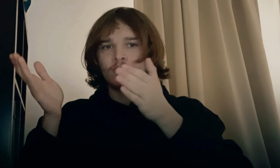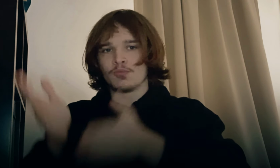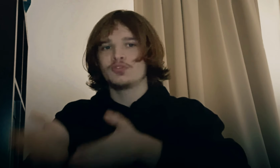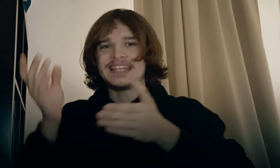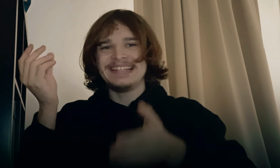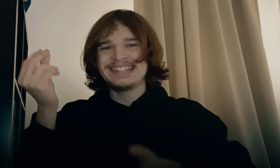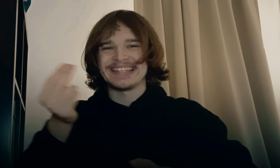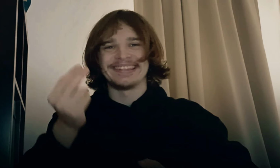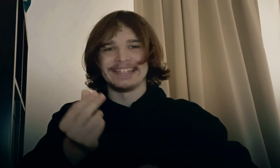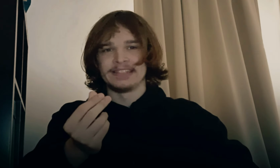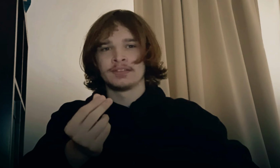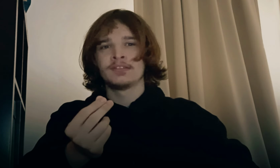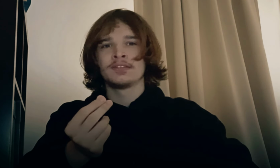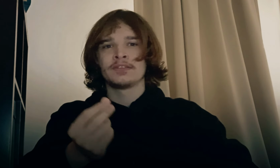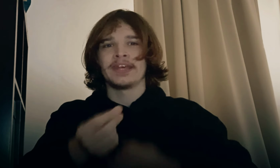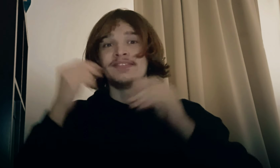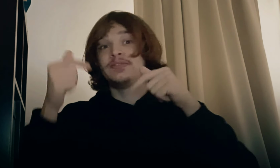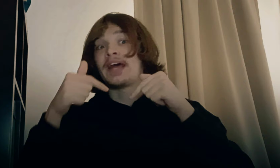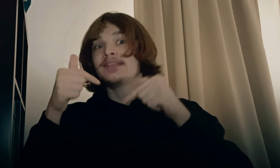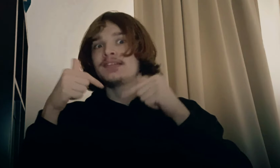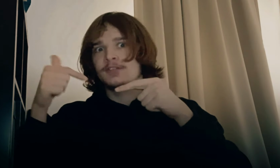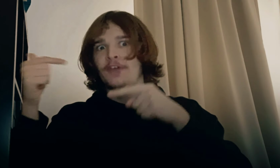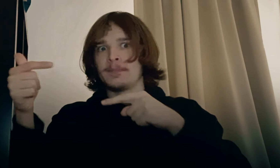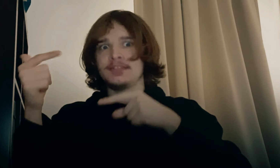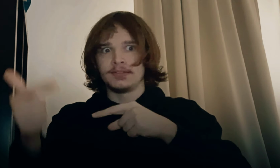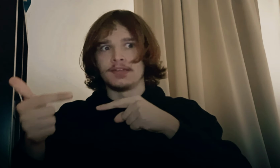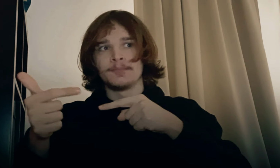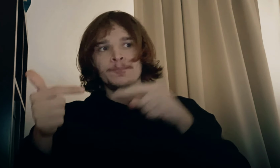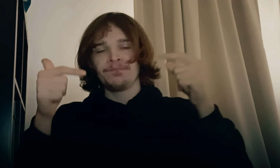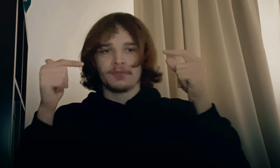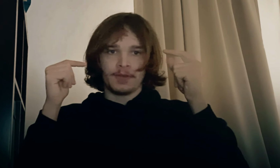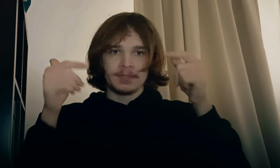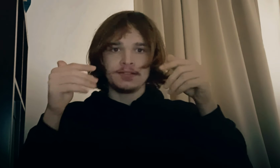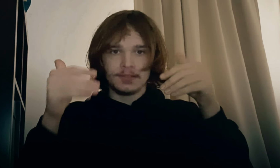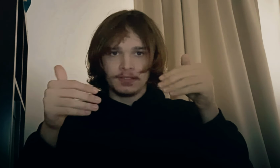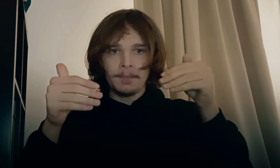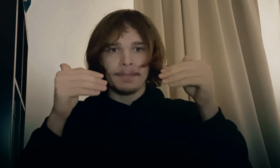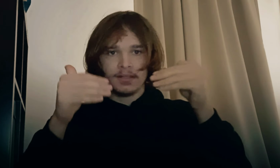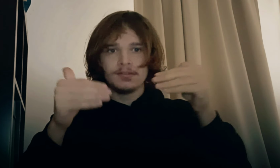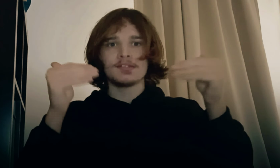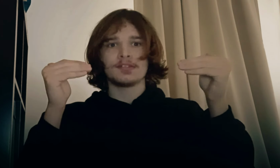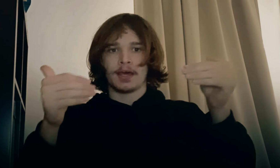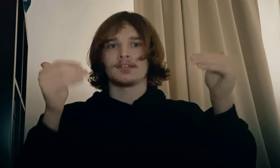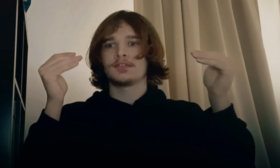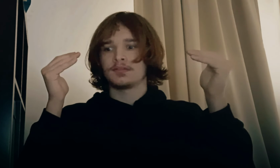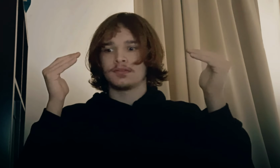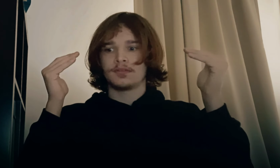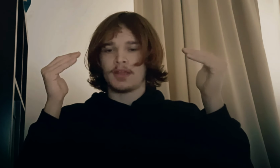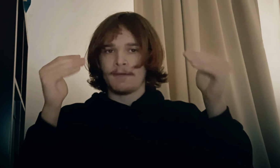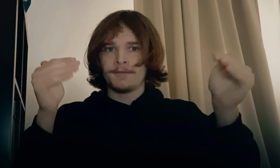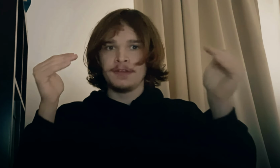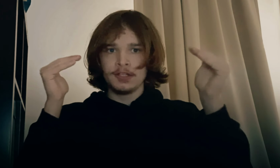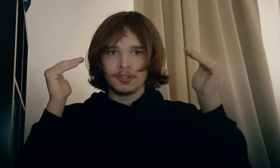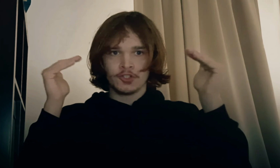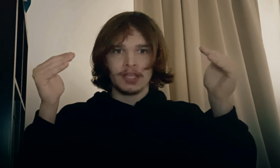mood instantly. And that is femininity. Femininity means that everything